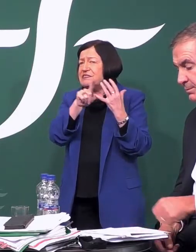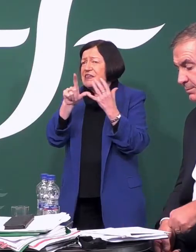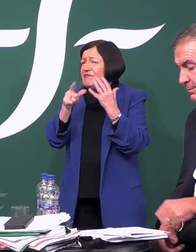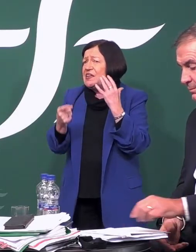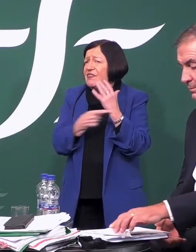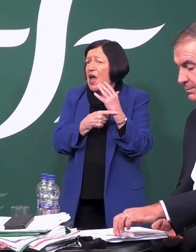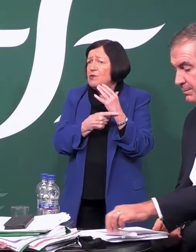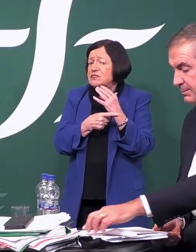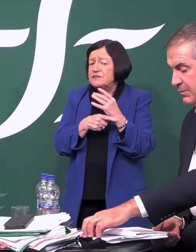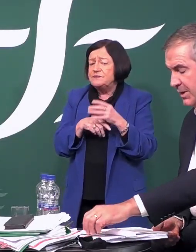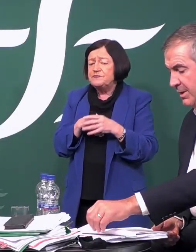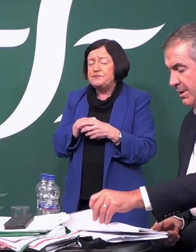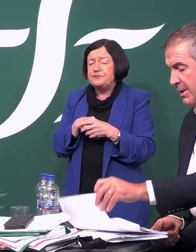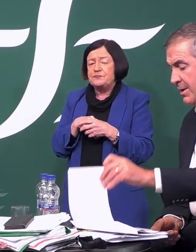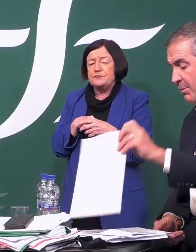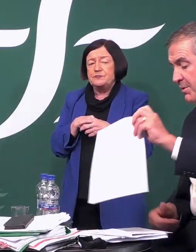ago.